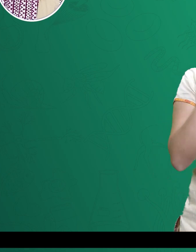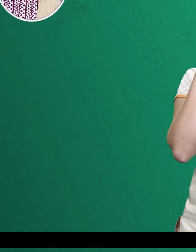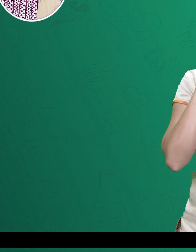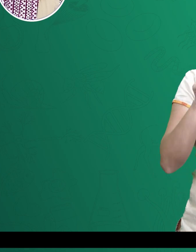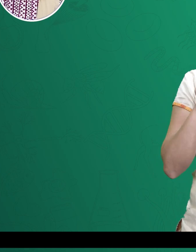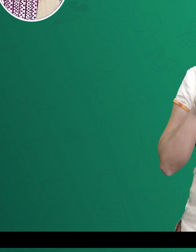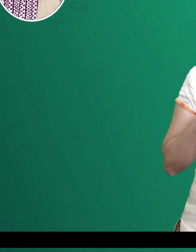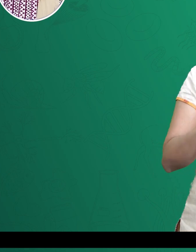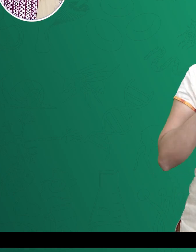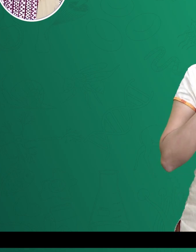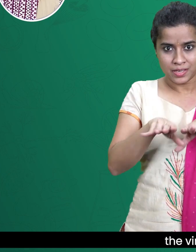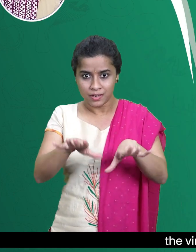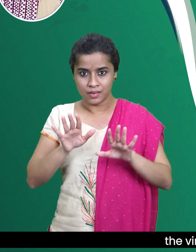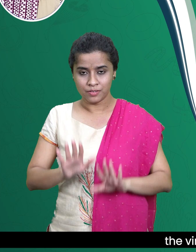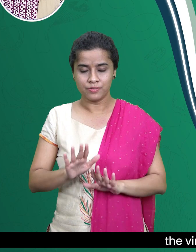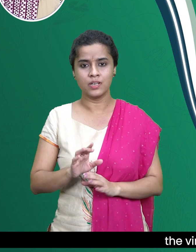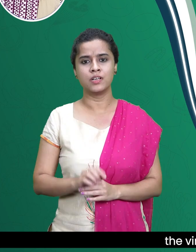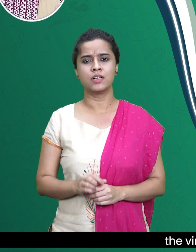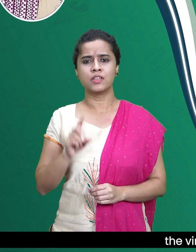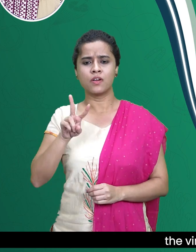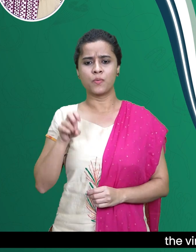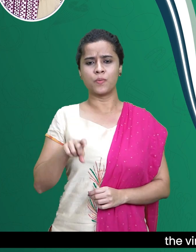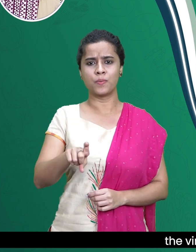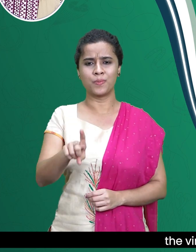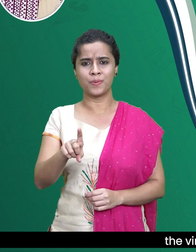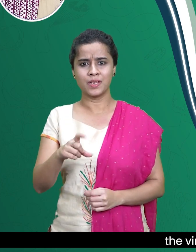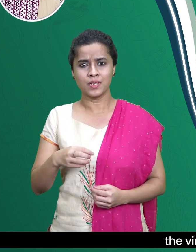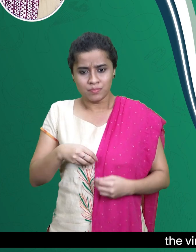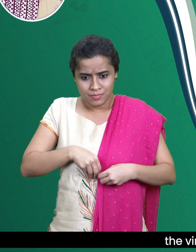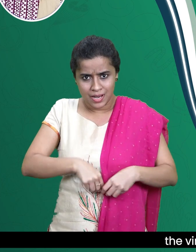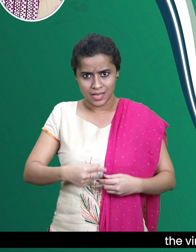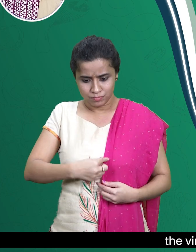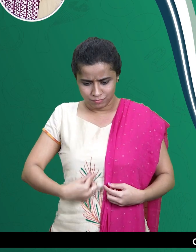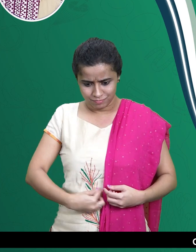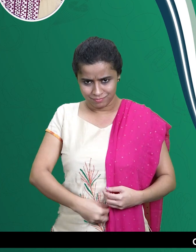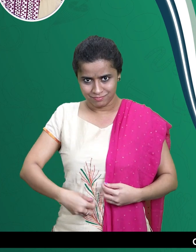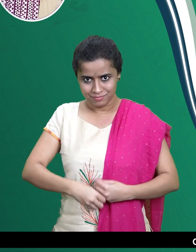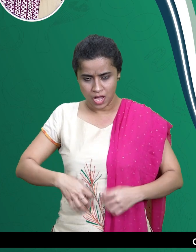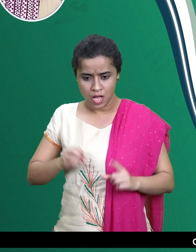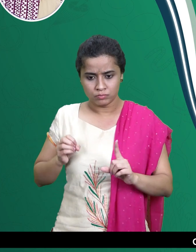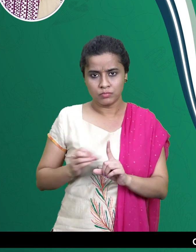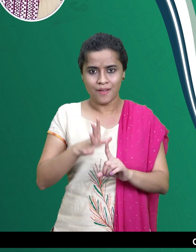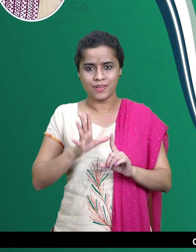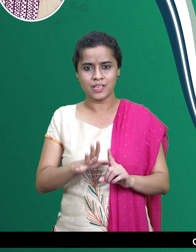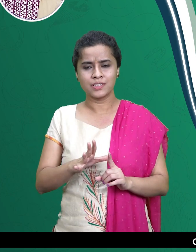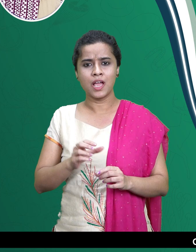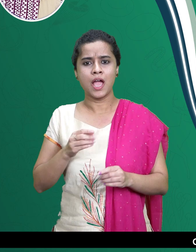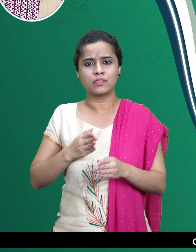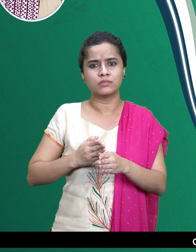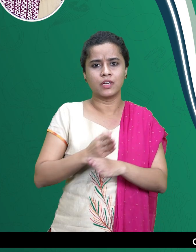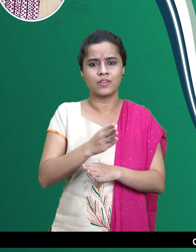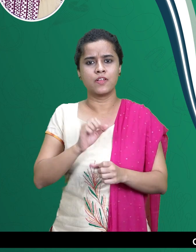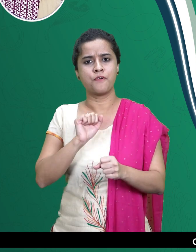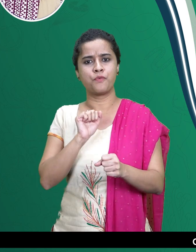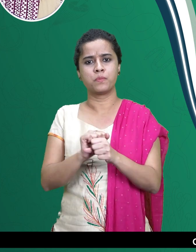infection, the virus goes to the immune system and damages its